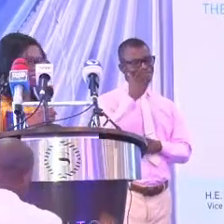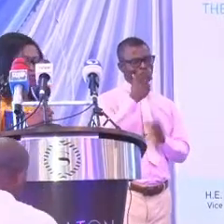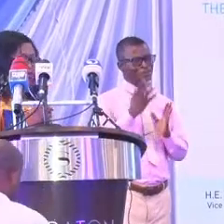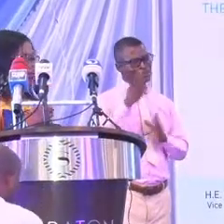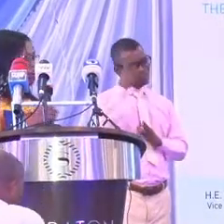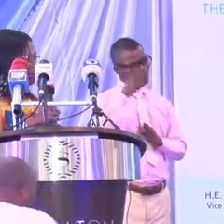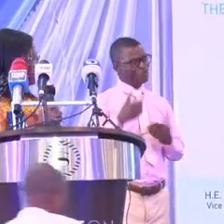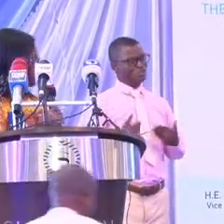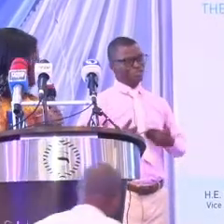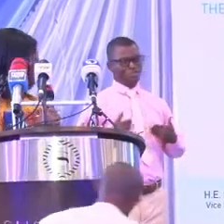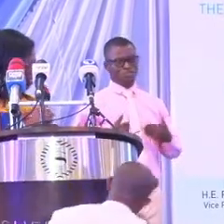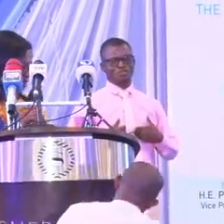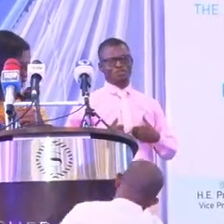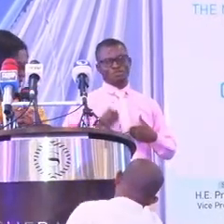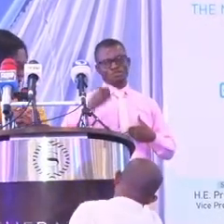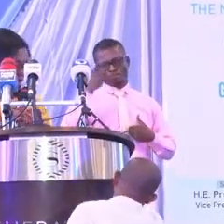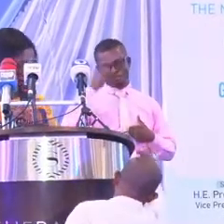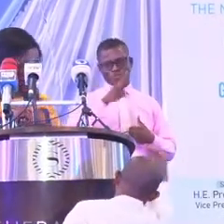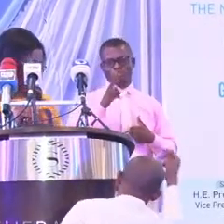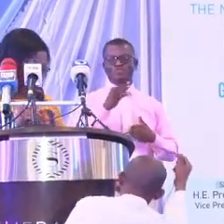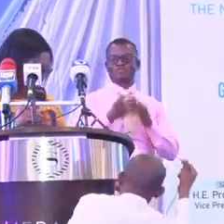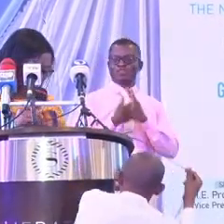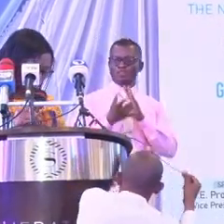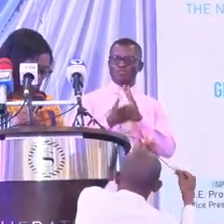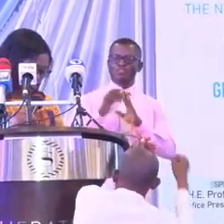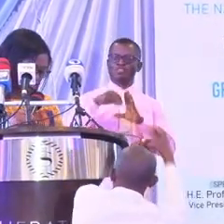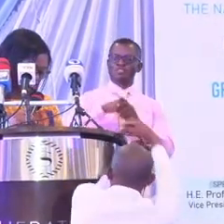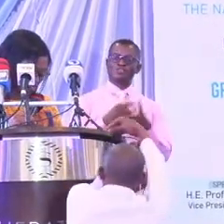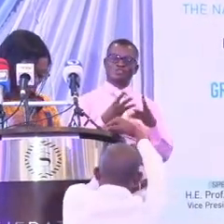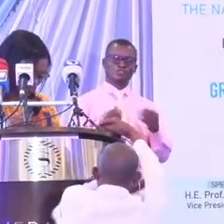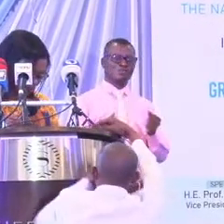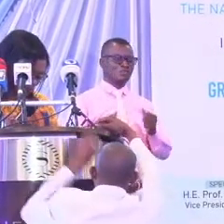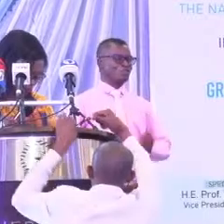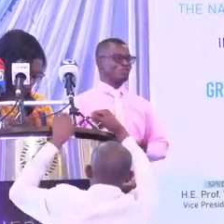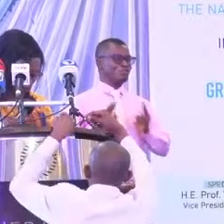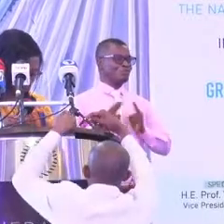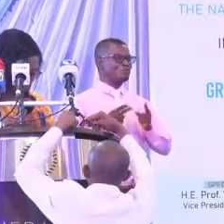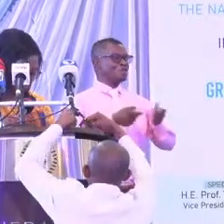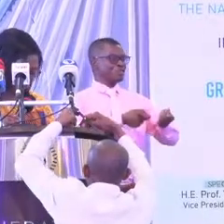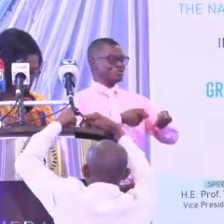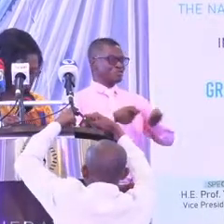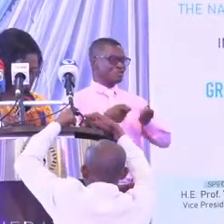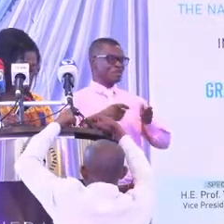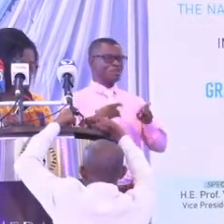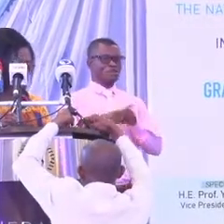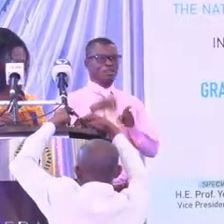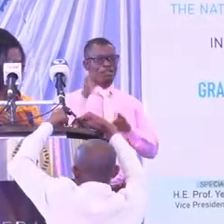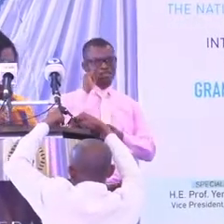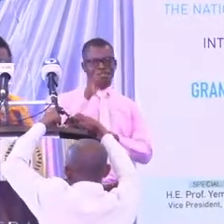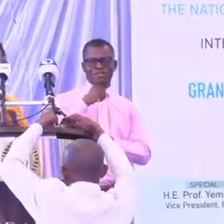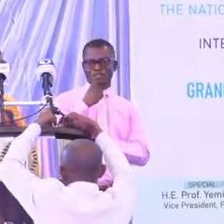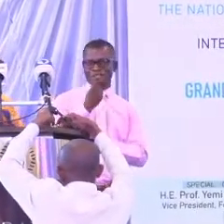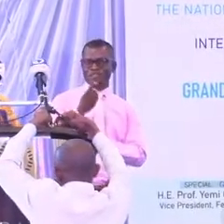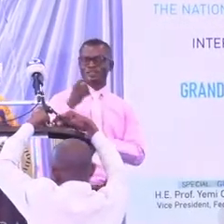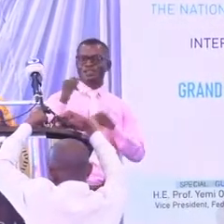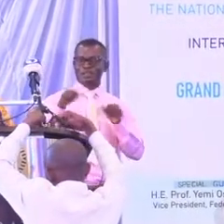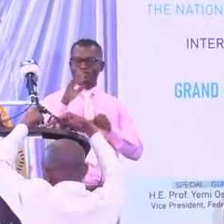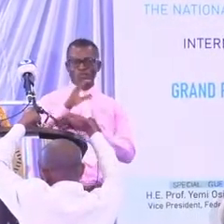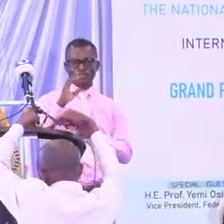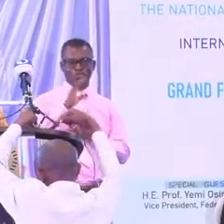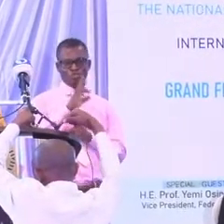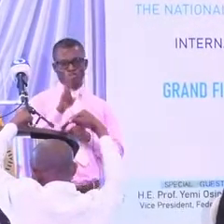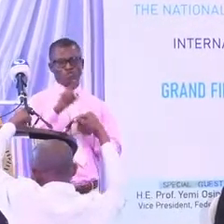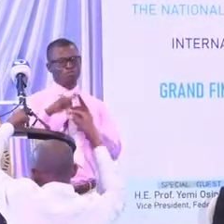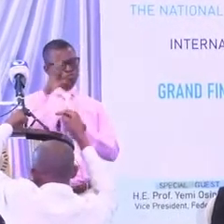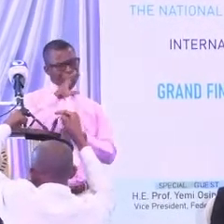the use of technology in combating human trafficking, like she said, it can be used to track down perpetrators of